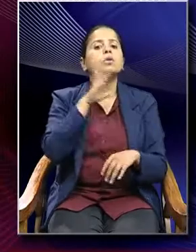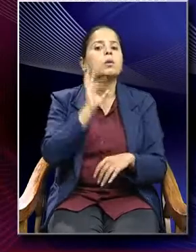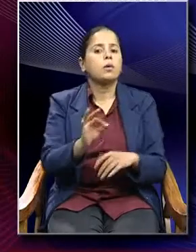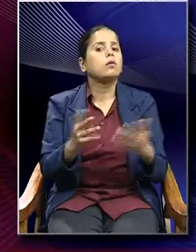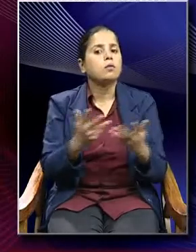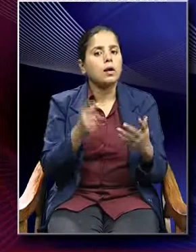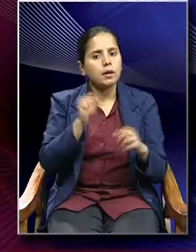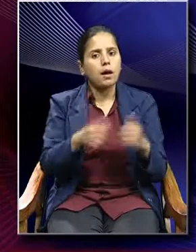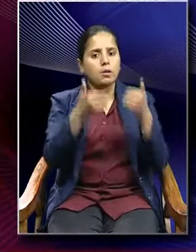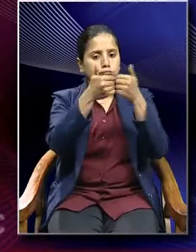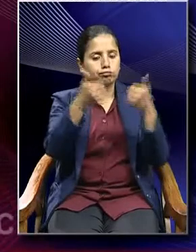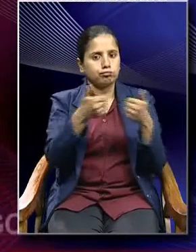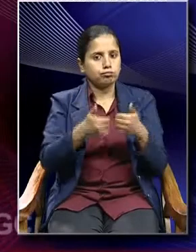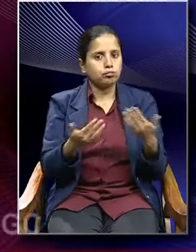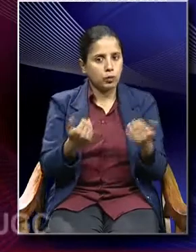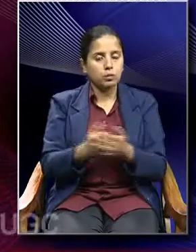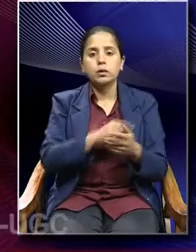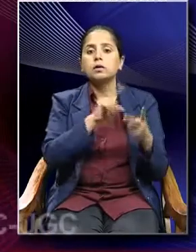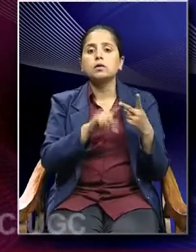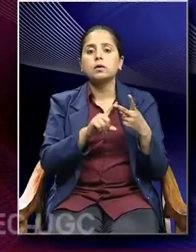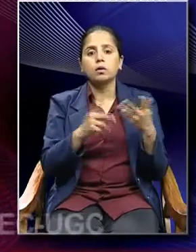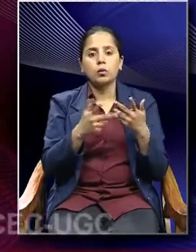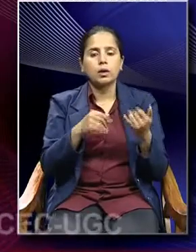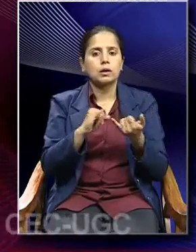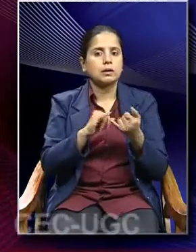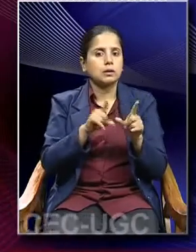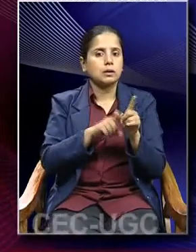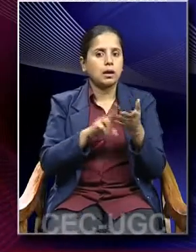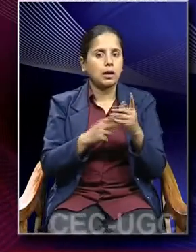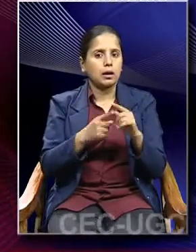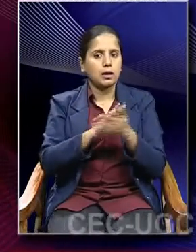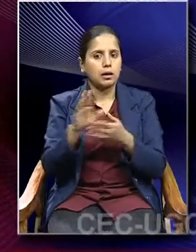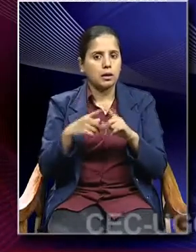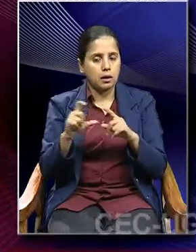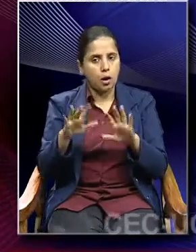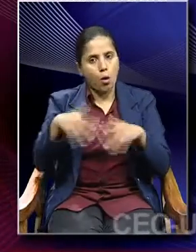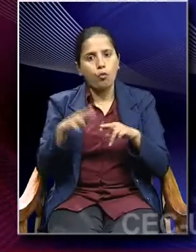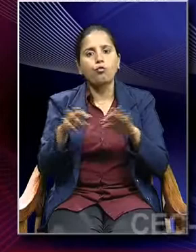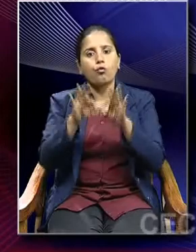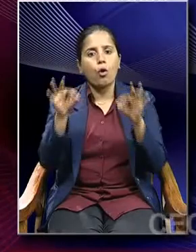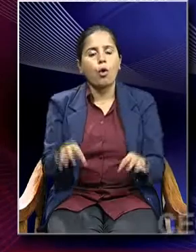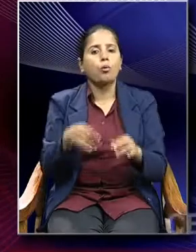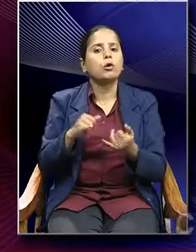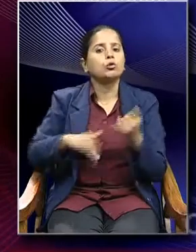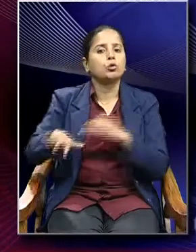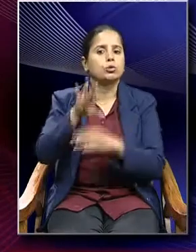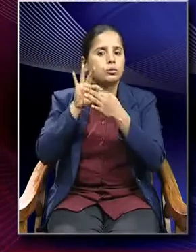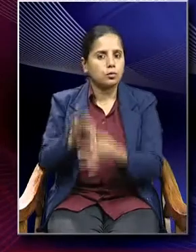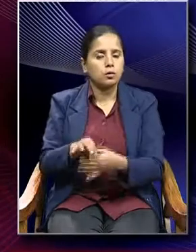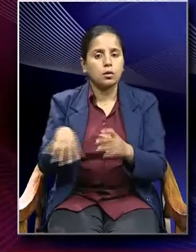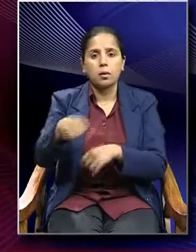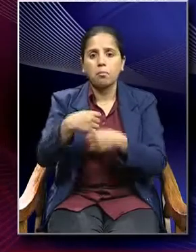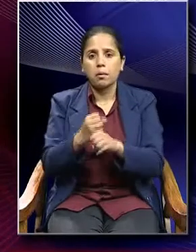be classified. The second was synthetic or formal sociology. In this, there is a lot of formulation